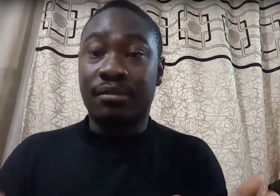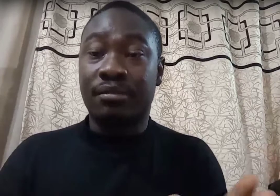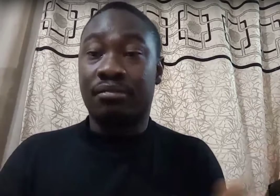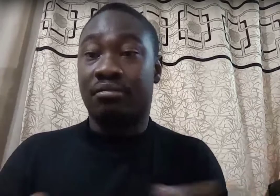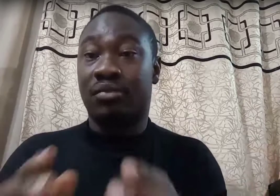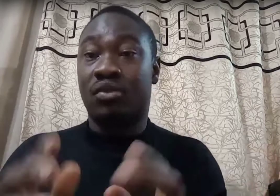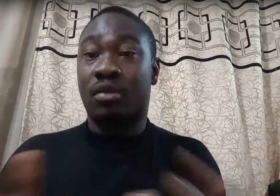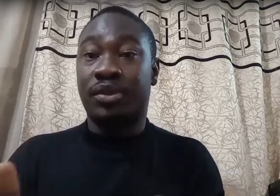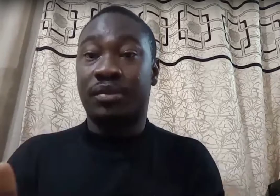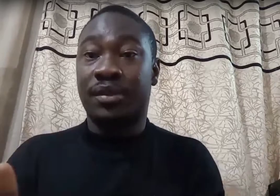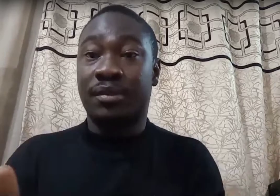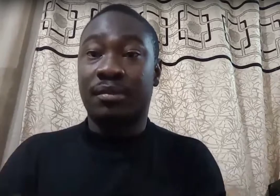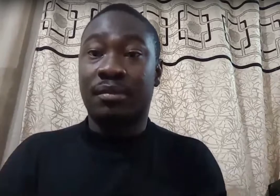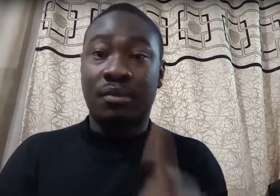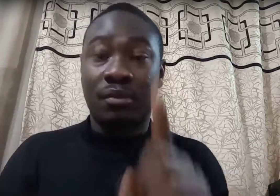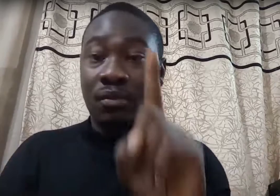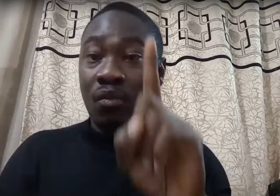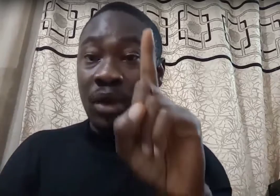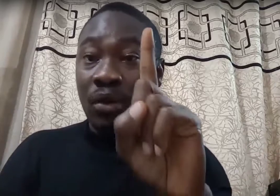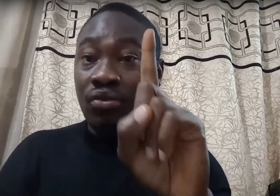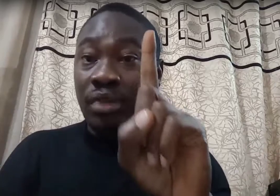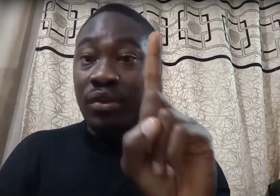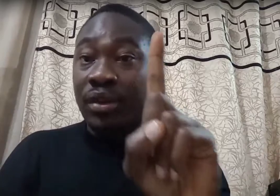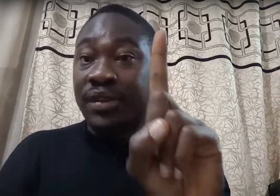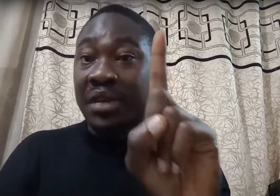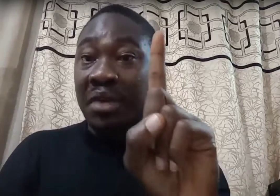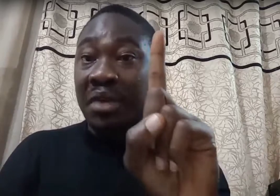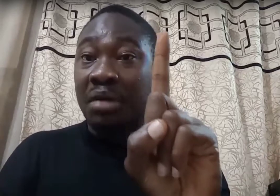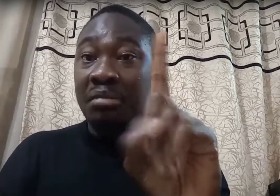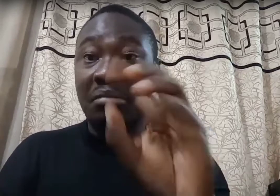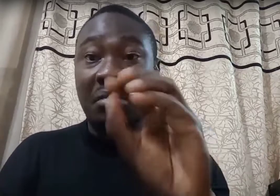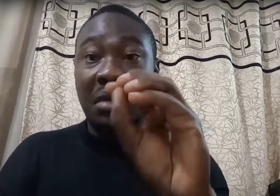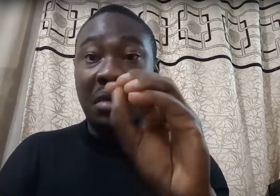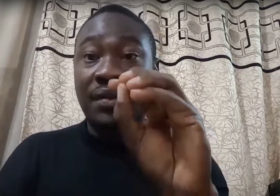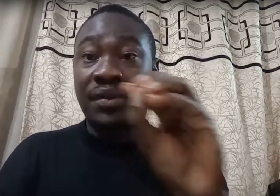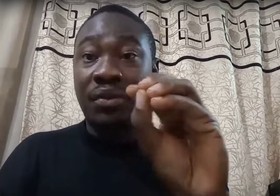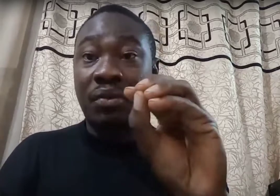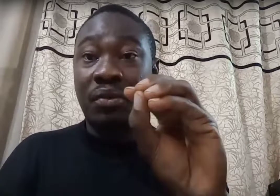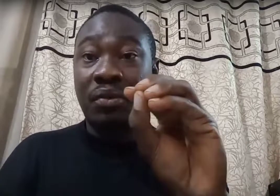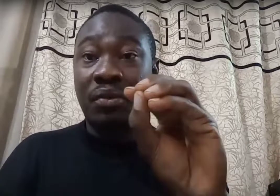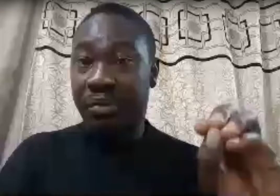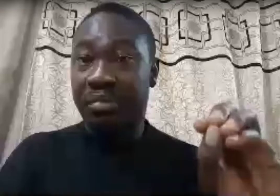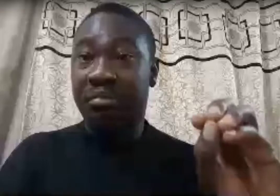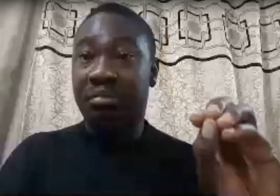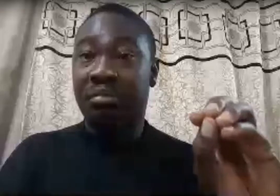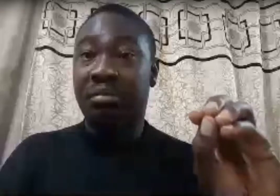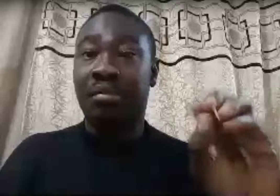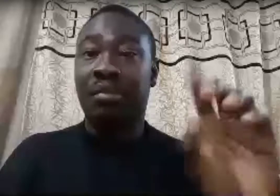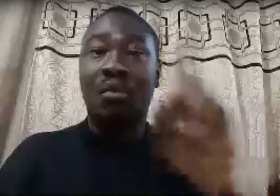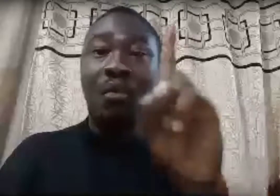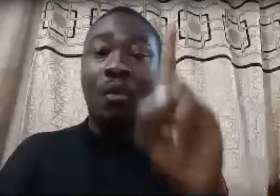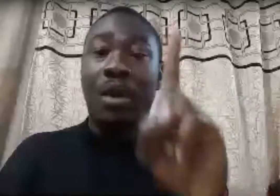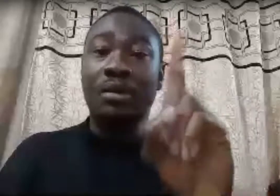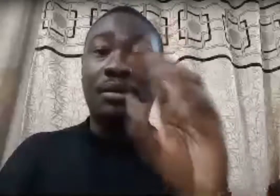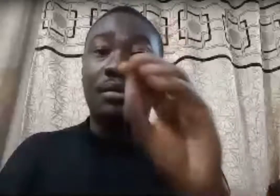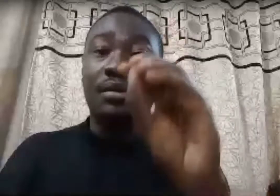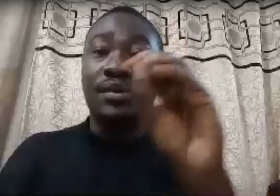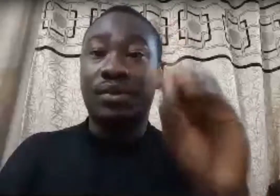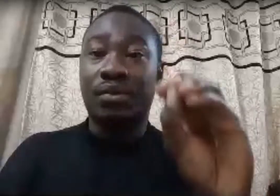100, you can sign 1 and 0, 0. 1, 0, 0. You can